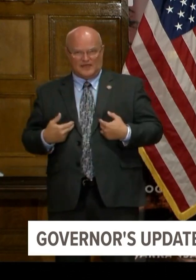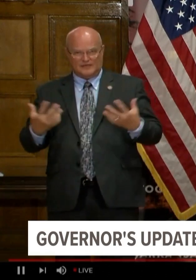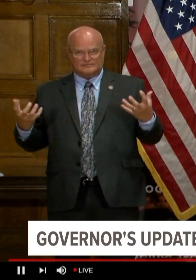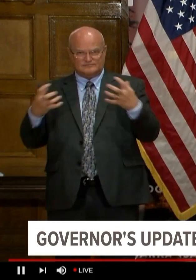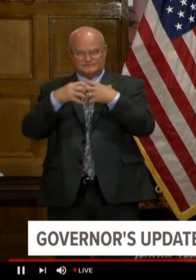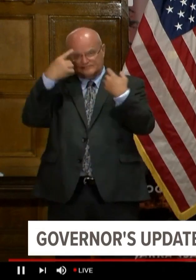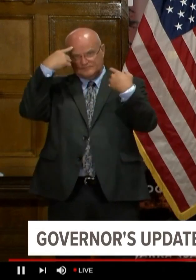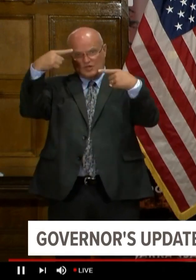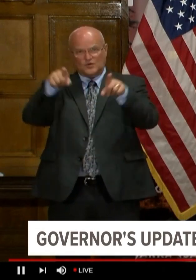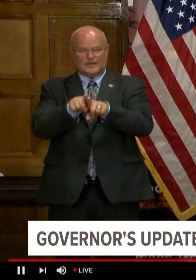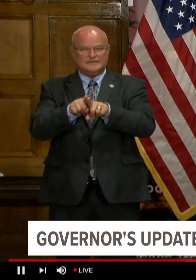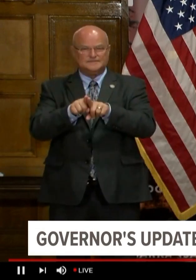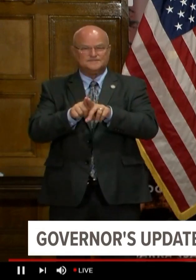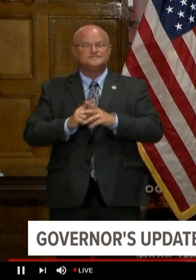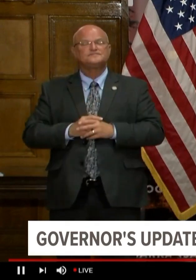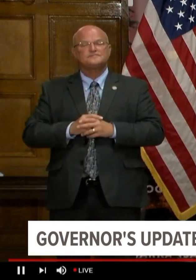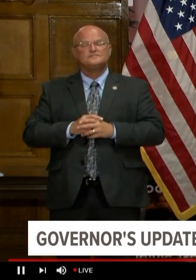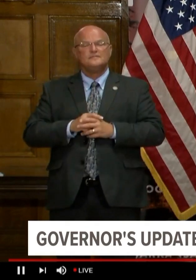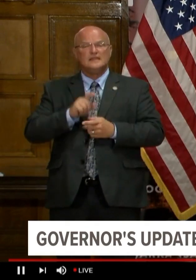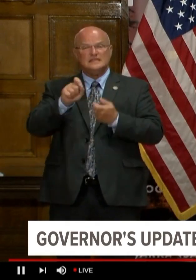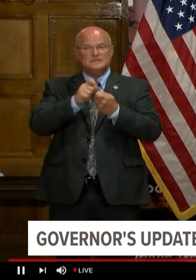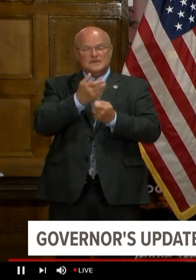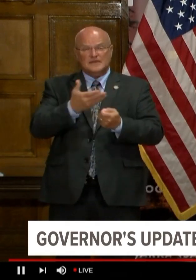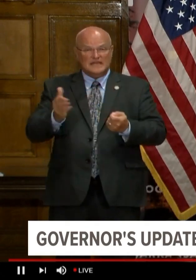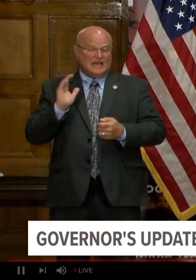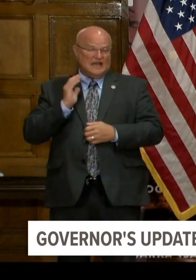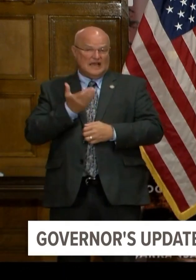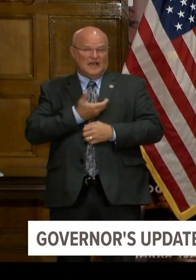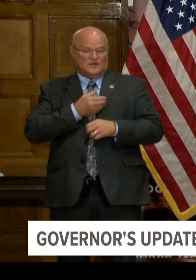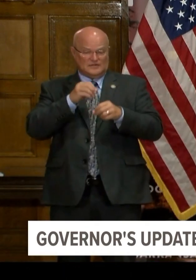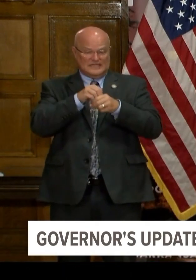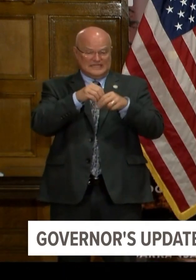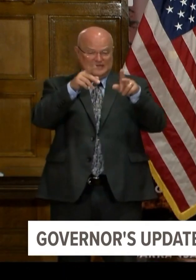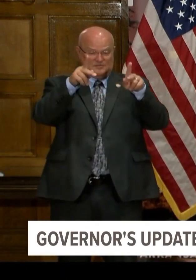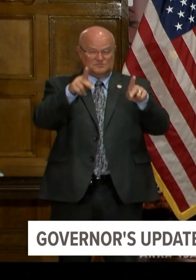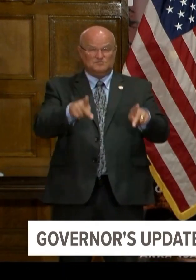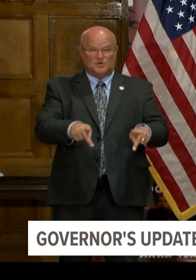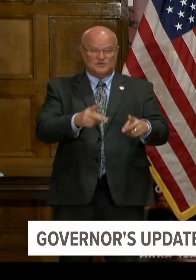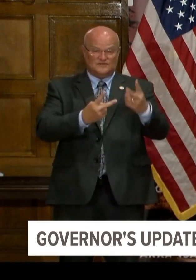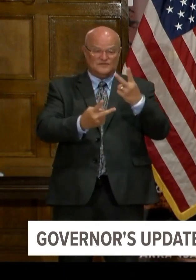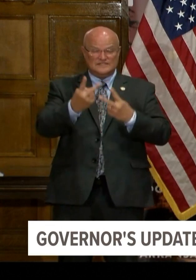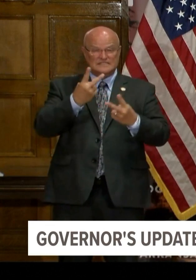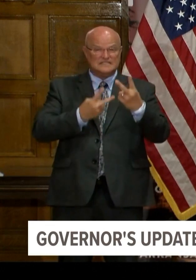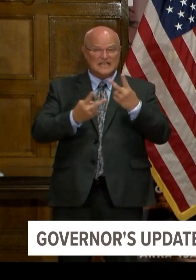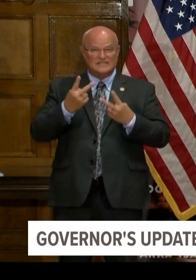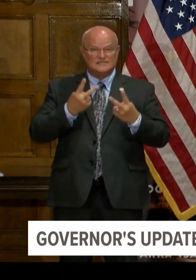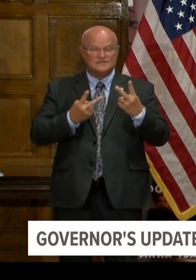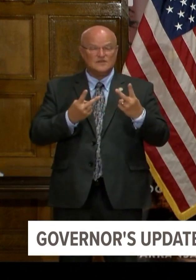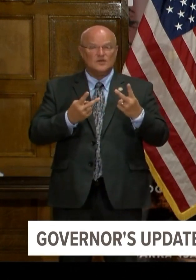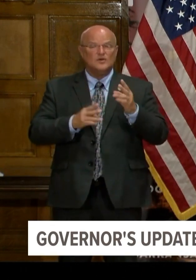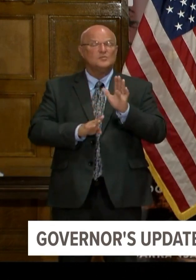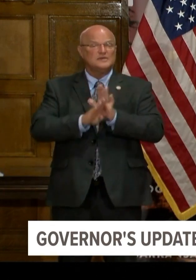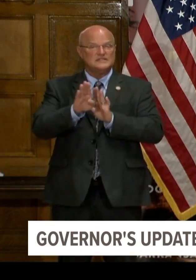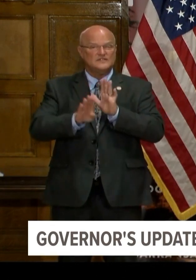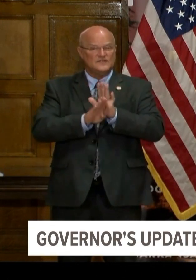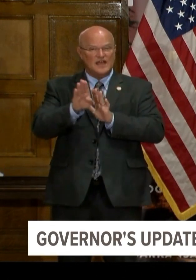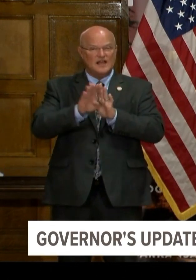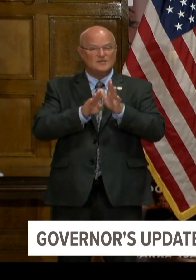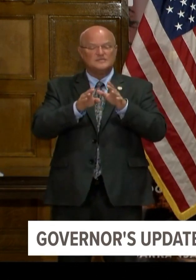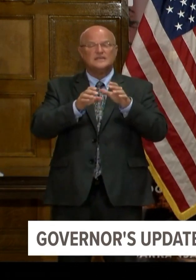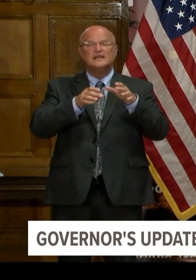The specific elements of our in-person visitation will be developed